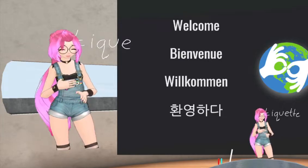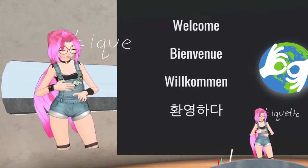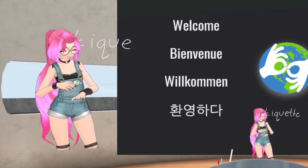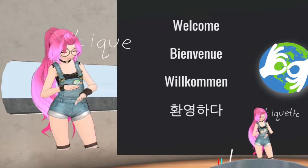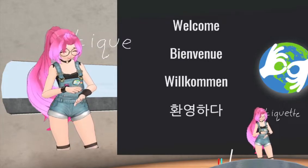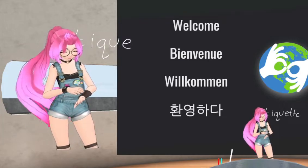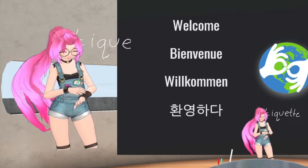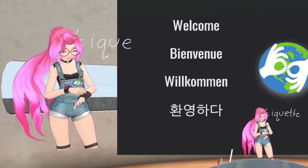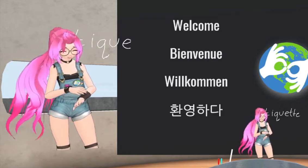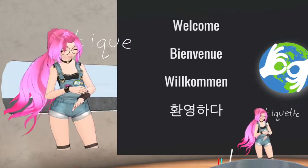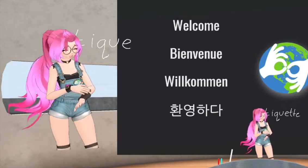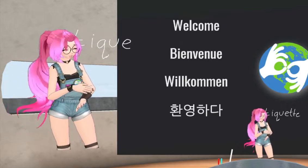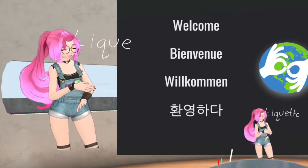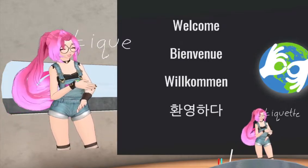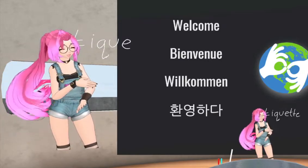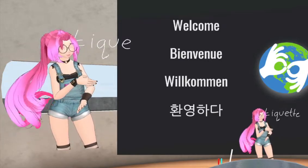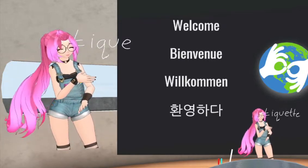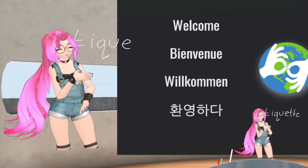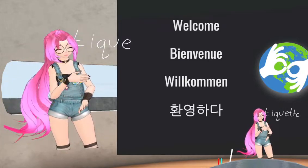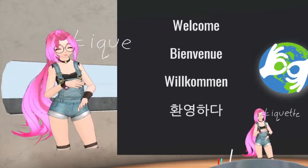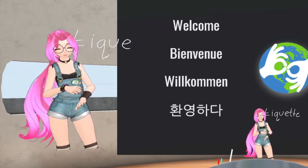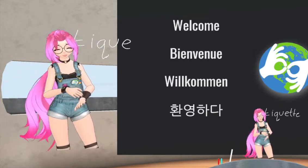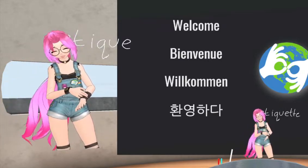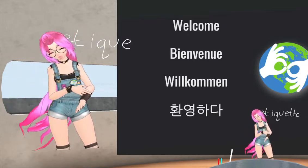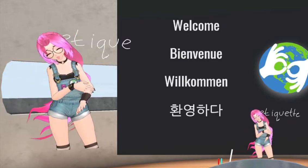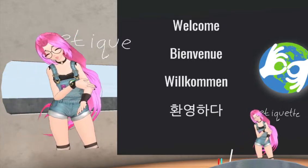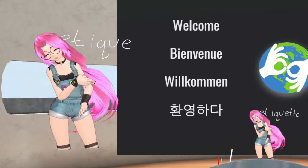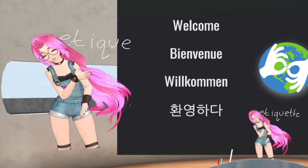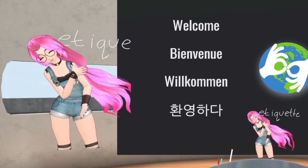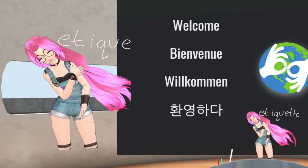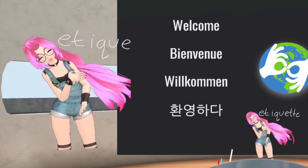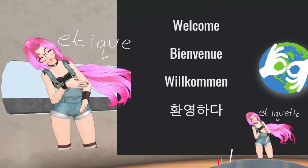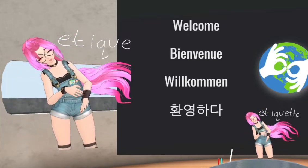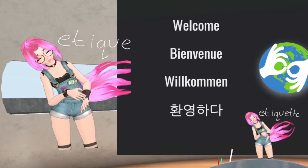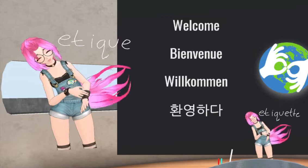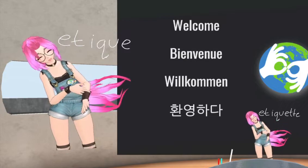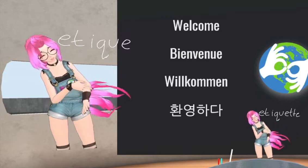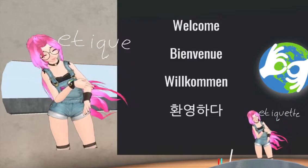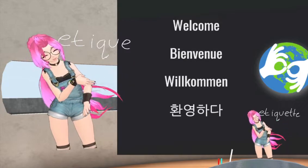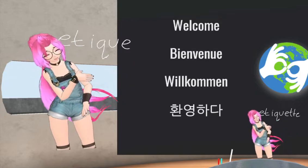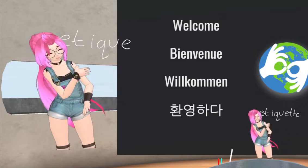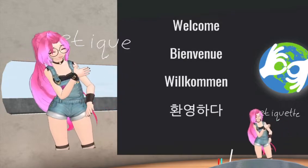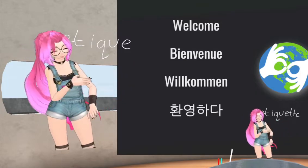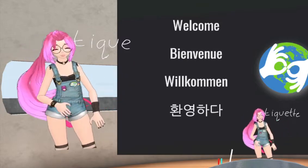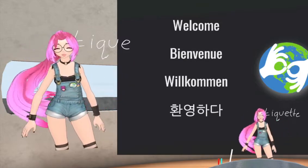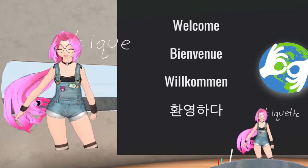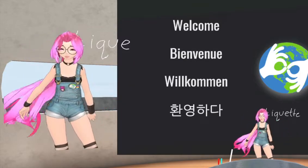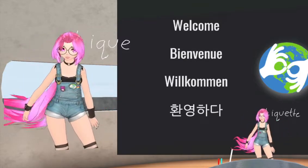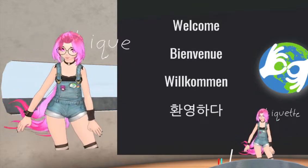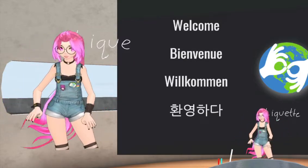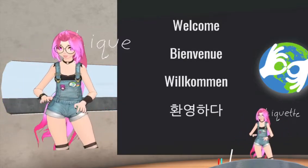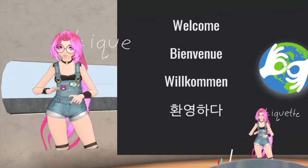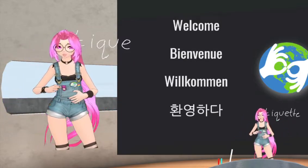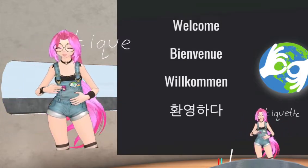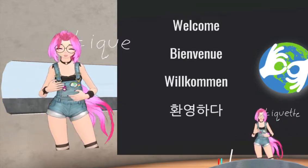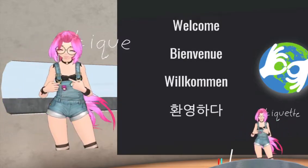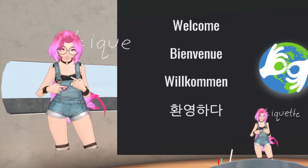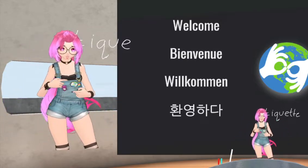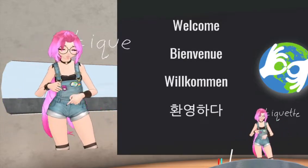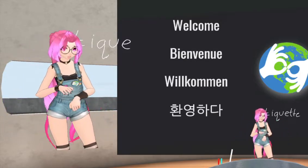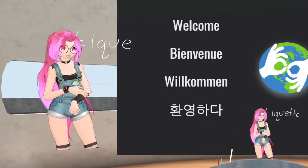it. But when it comes to the actual sign itself, the only difference is the mouth shape. So yes, it's super important in real life to